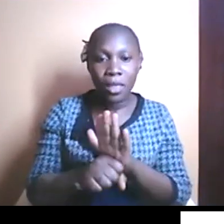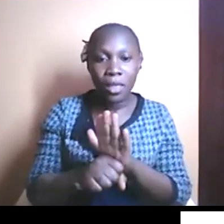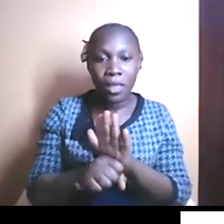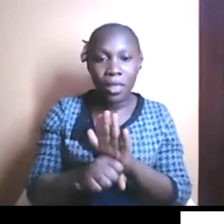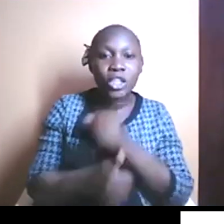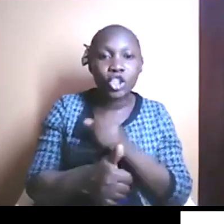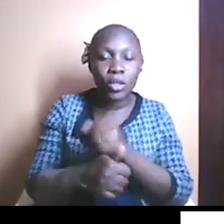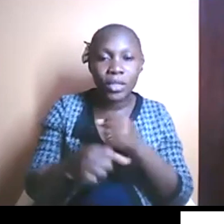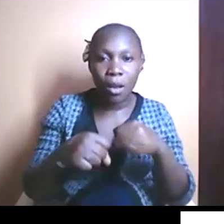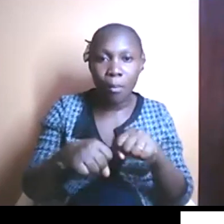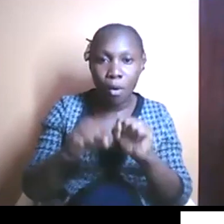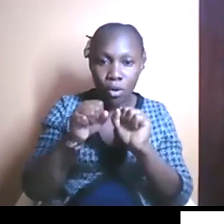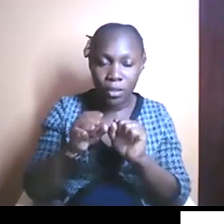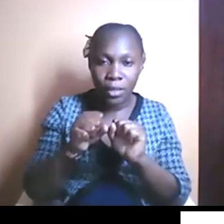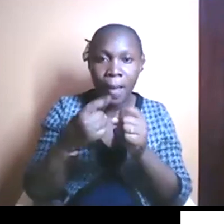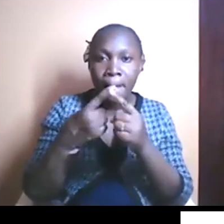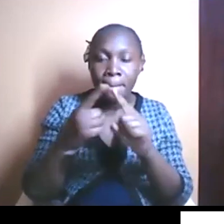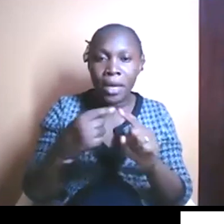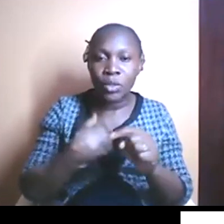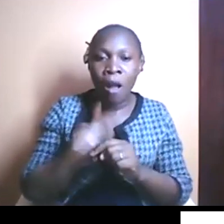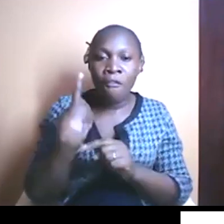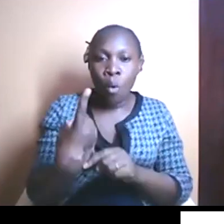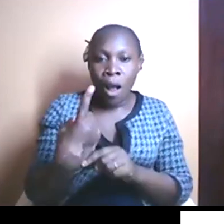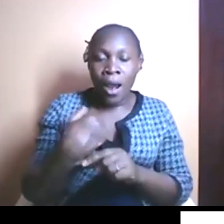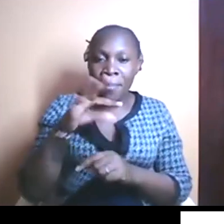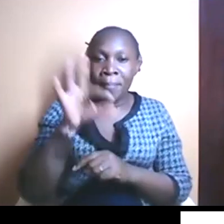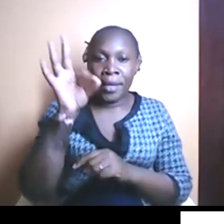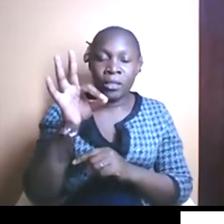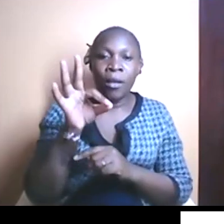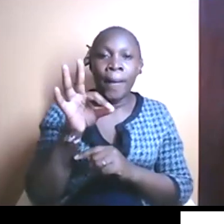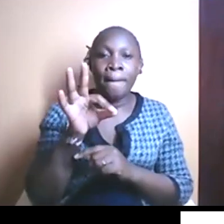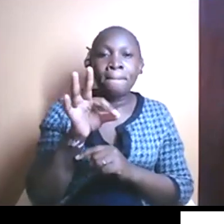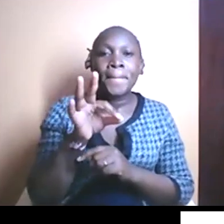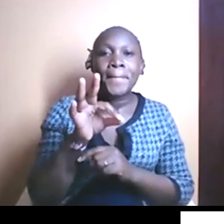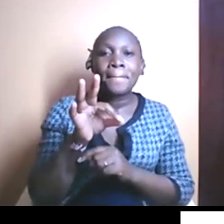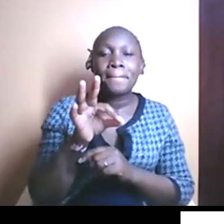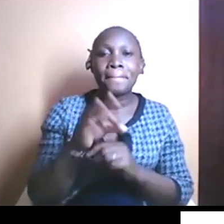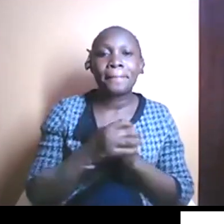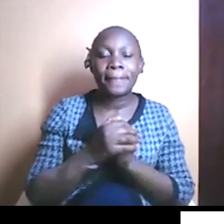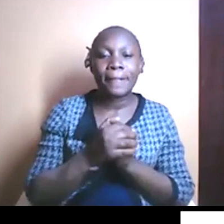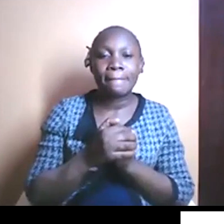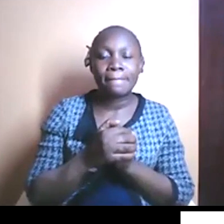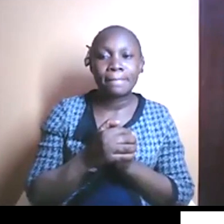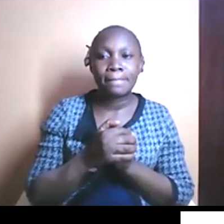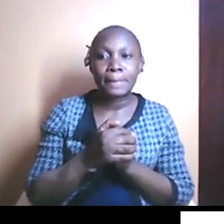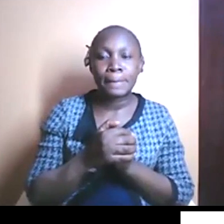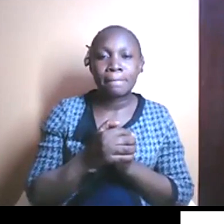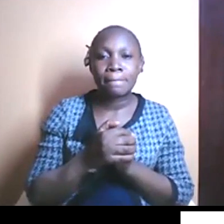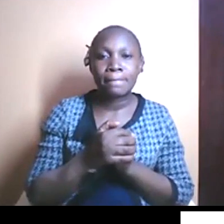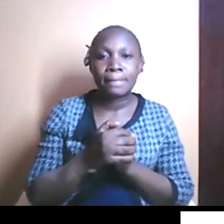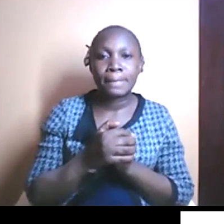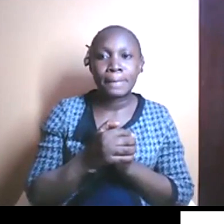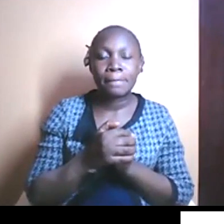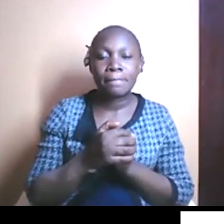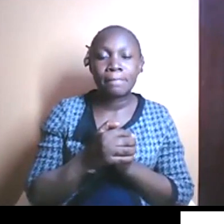is really I've picked out, and it must be heavy. I can empathize on the